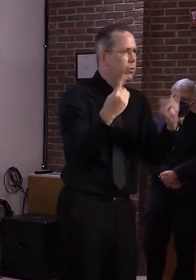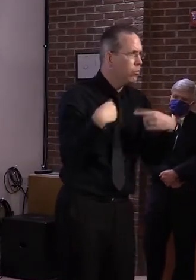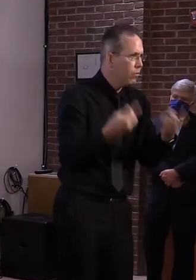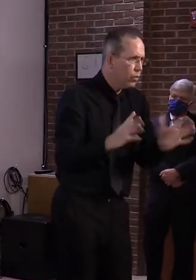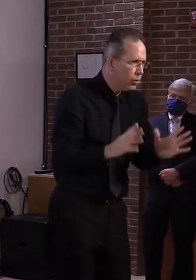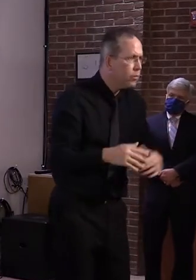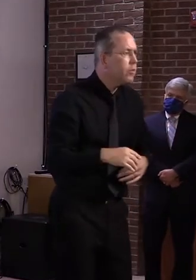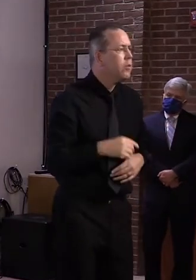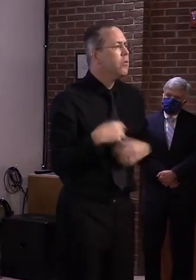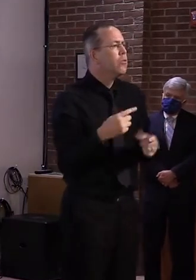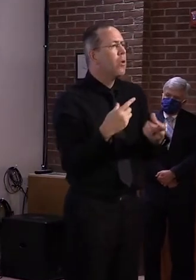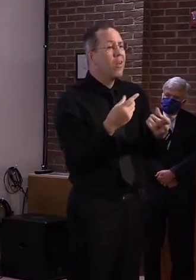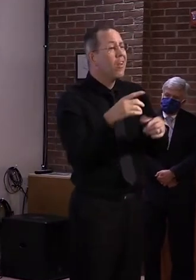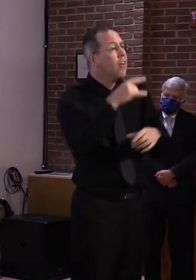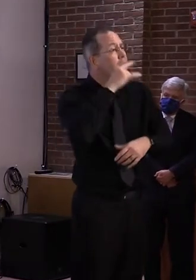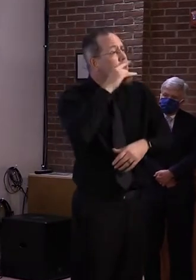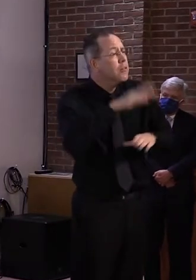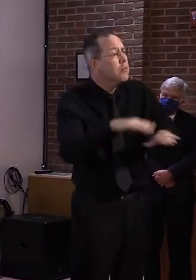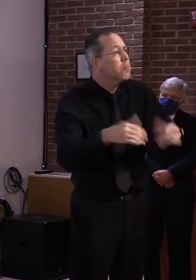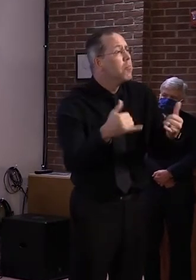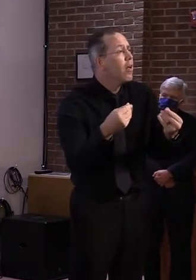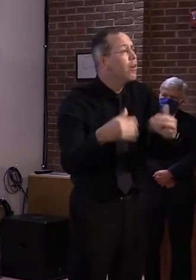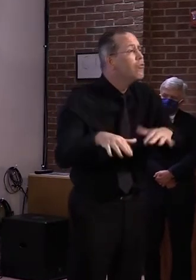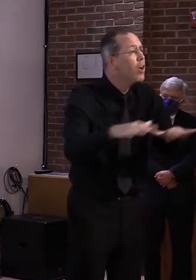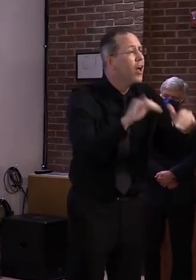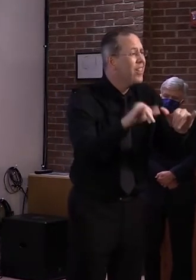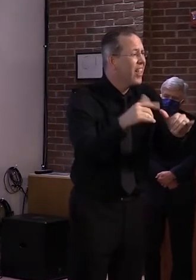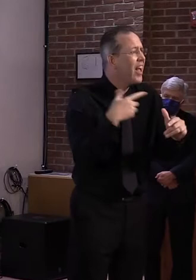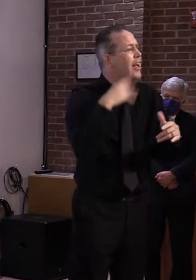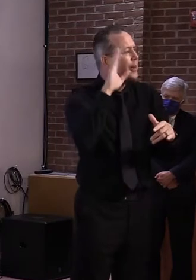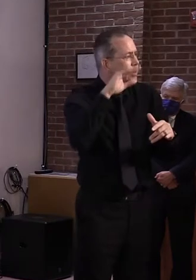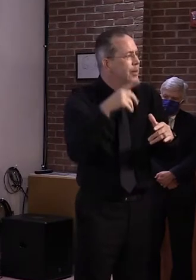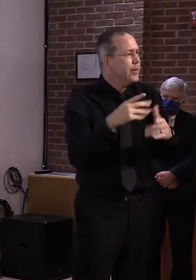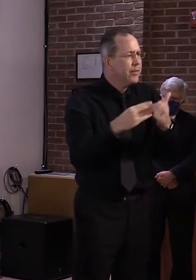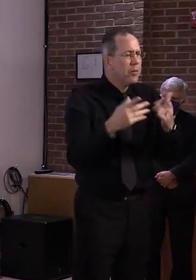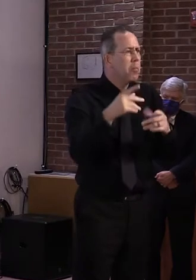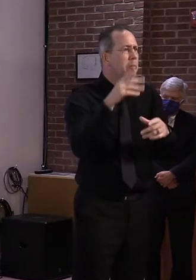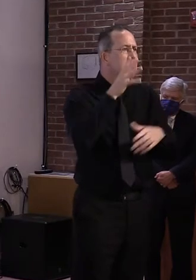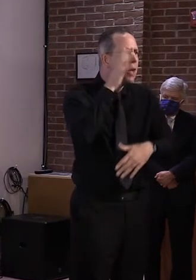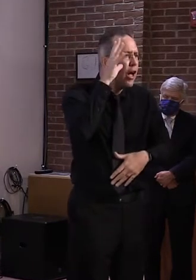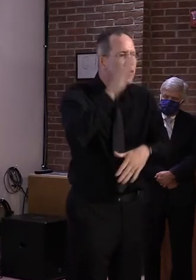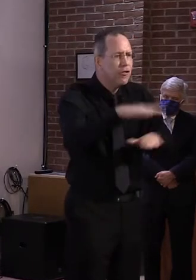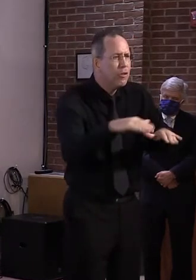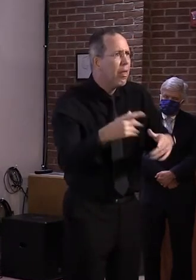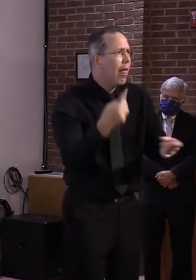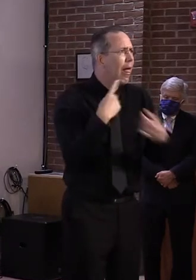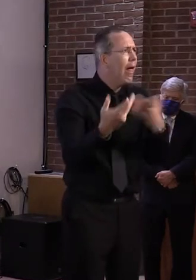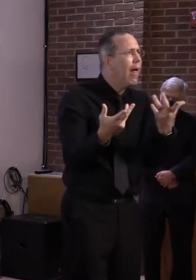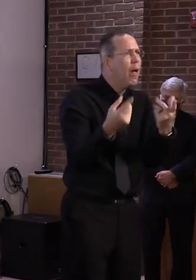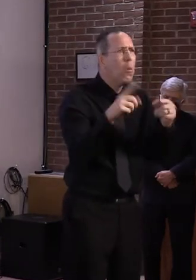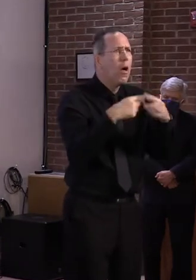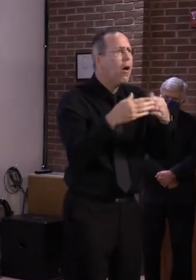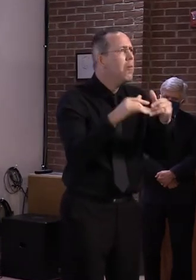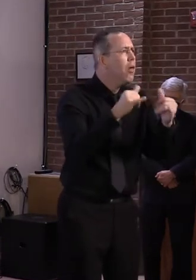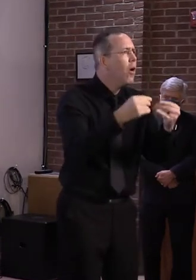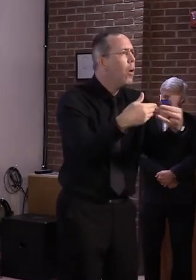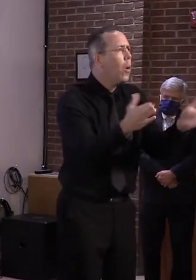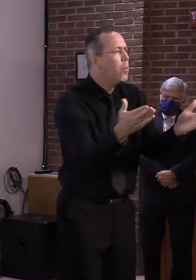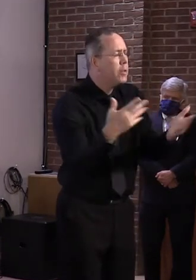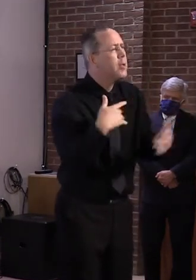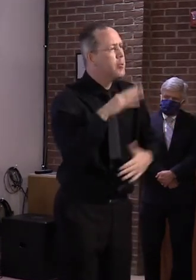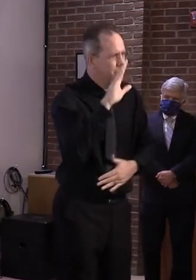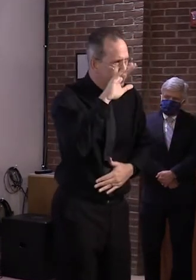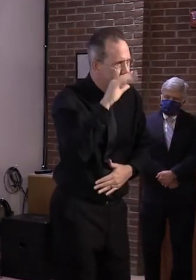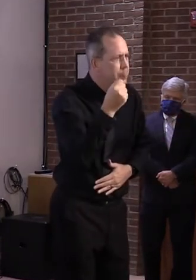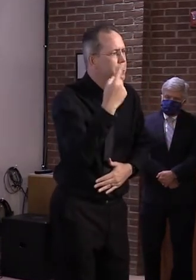as this came up the other day and is an important question from parents as well as their kids. ACCD has